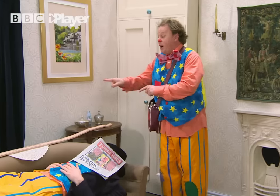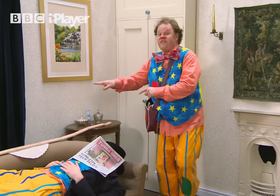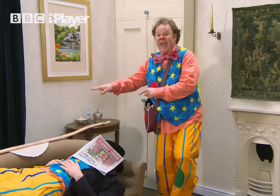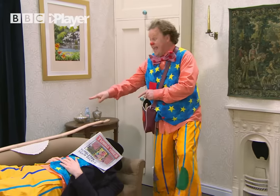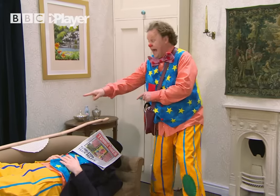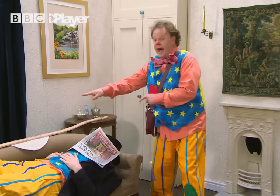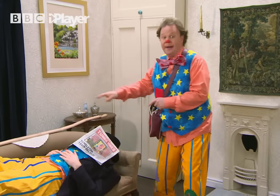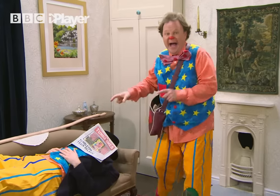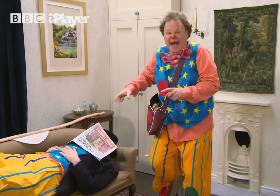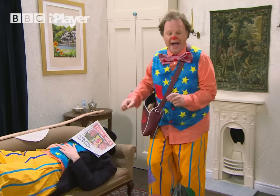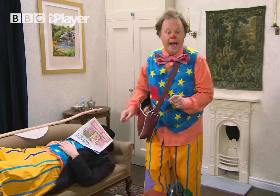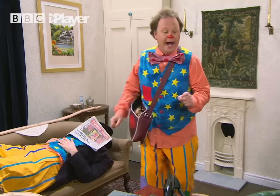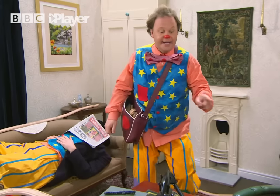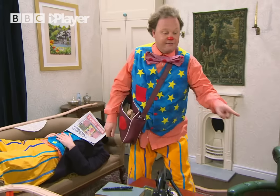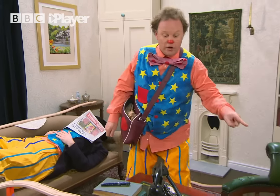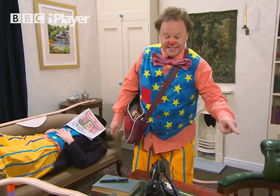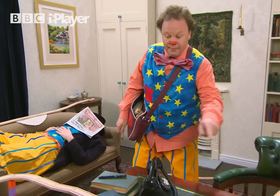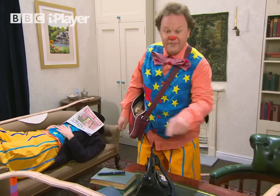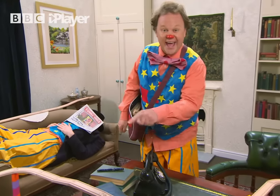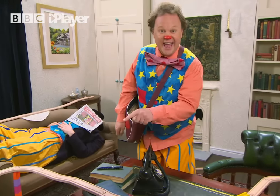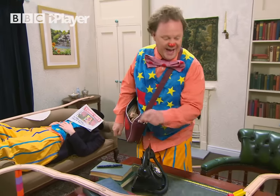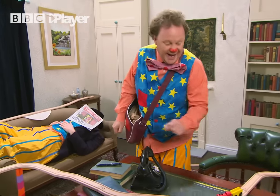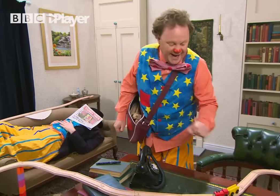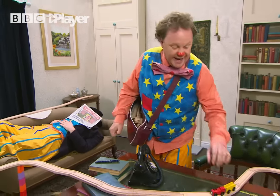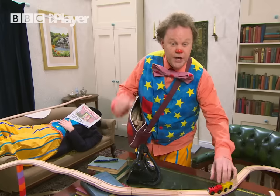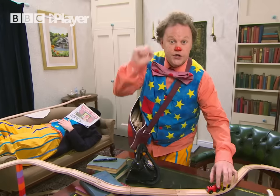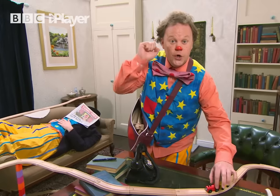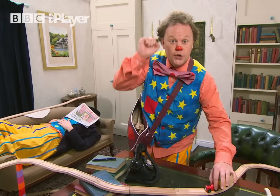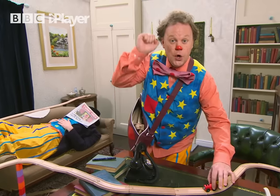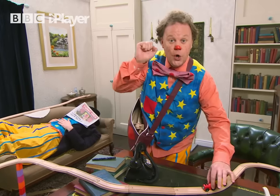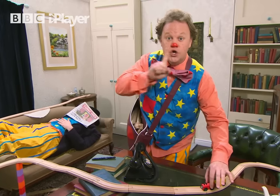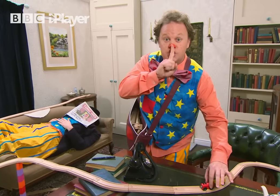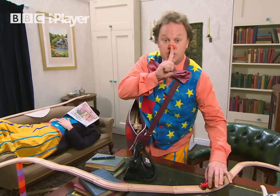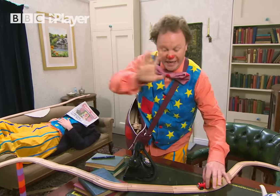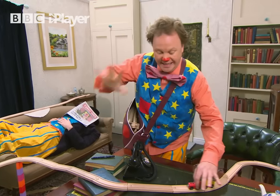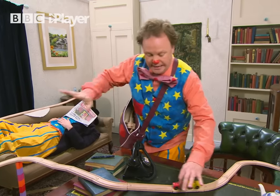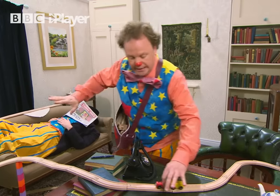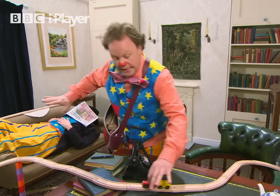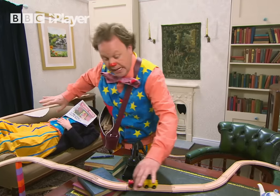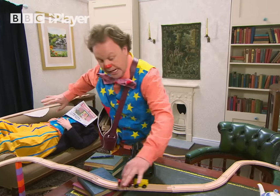over here. And I've got some over here. Choo-choo! Shh!